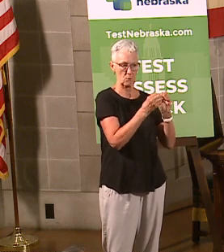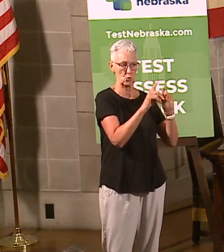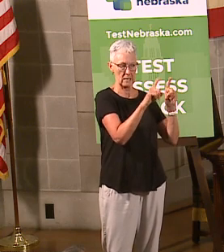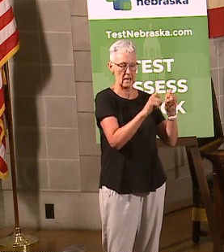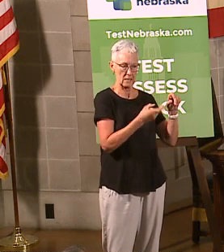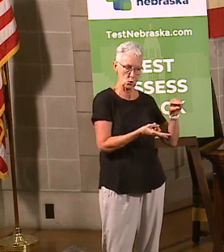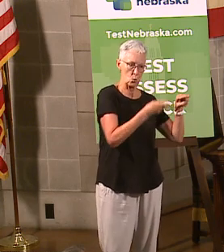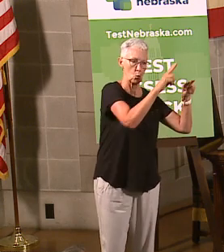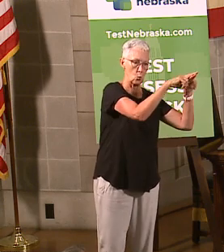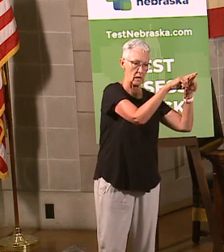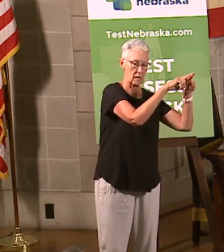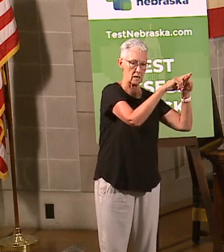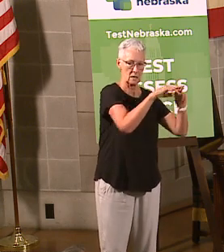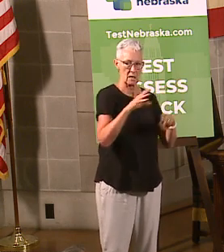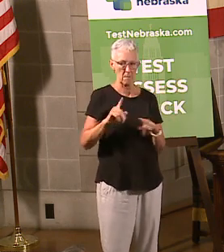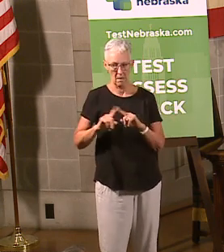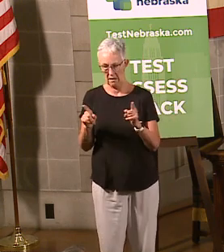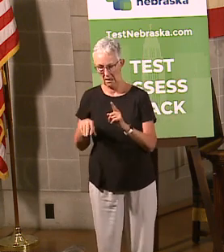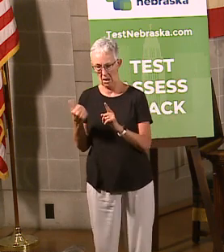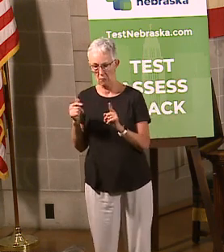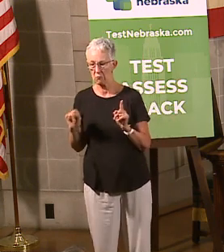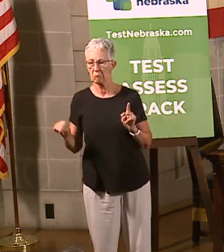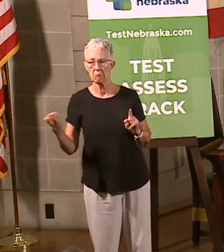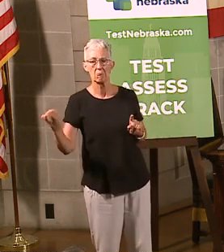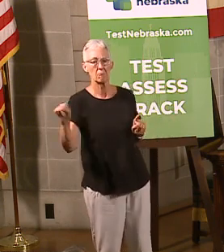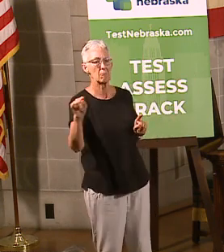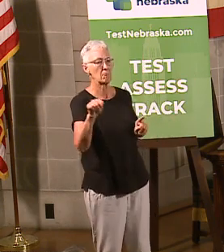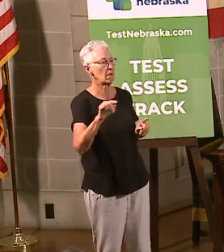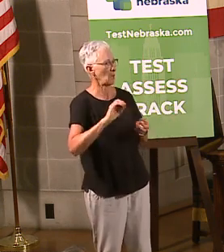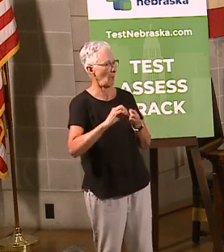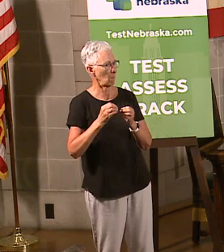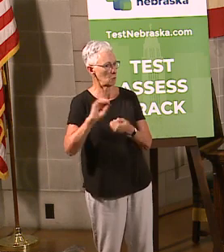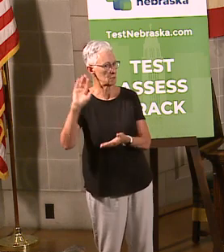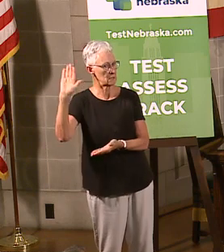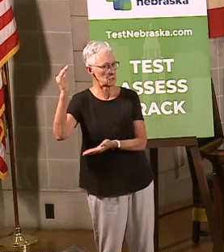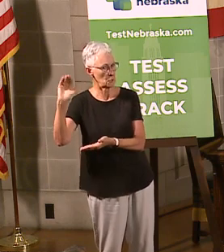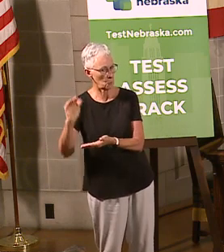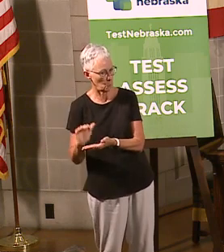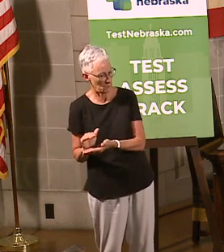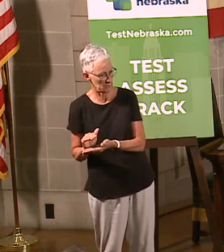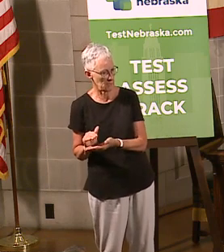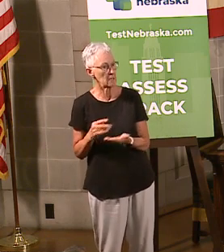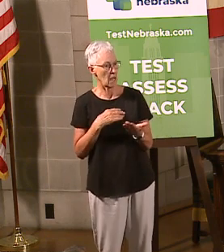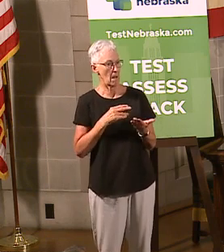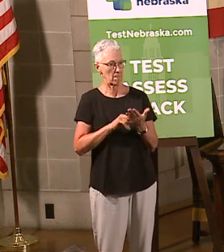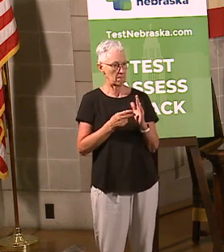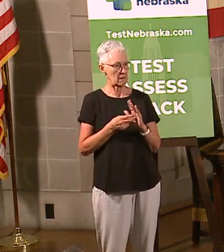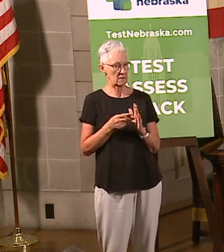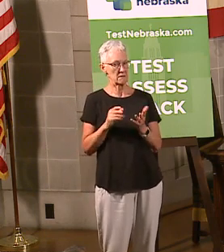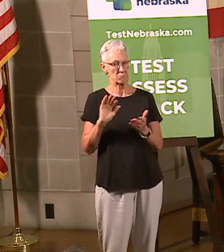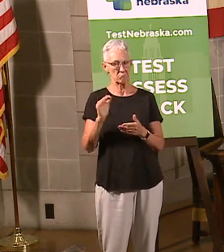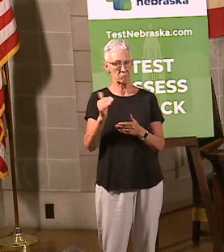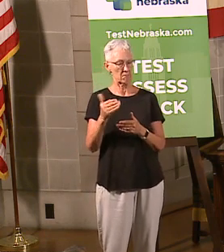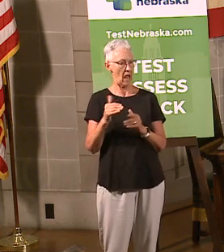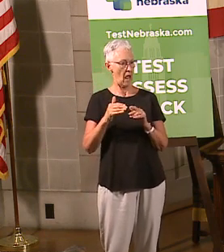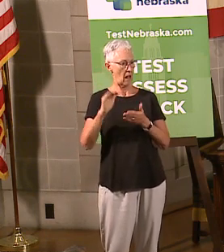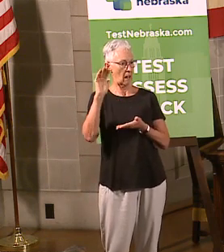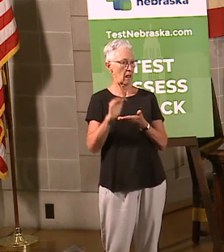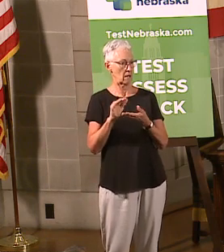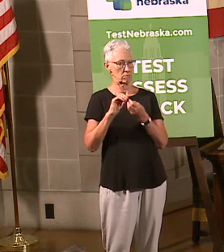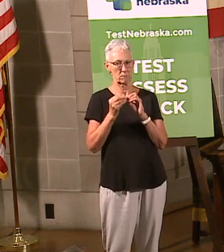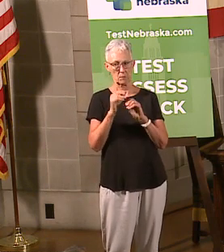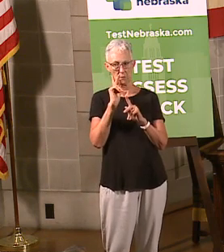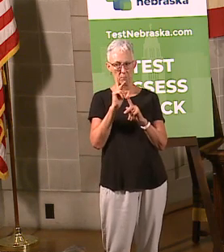at the number of cases we have and our hospitalizations, we're just seeing fewer of those. And so I imagine it's tied to fewer people coming in with the symptoms